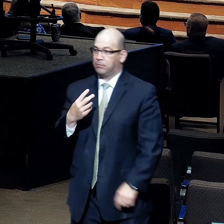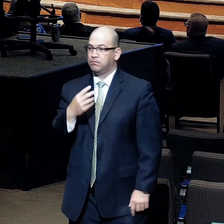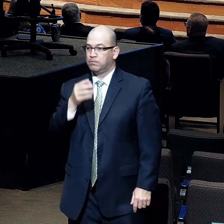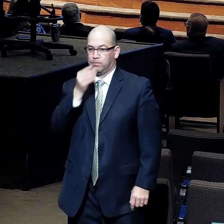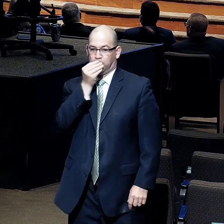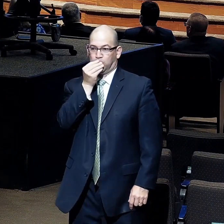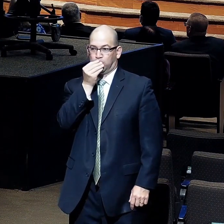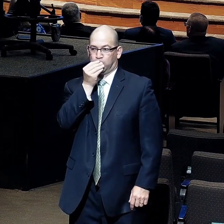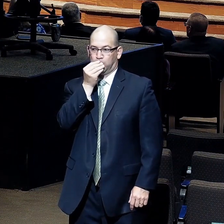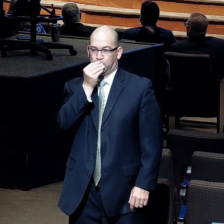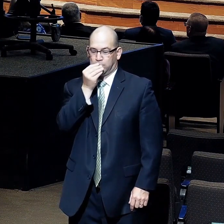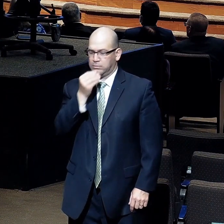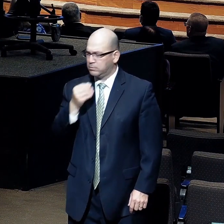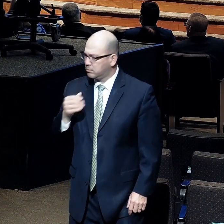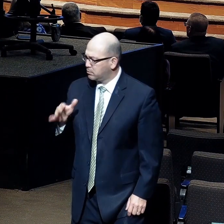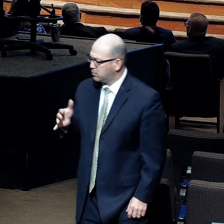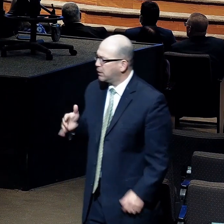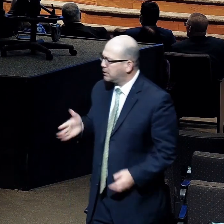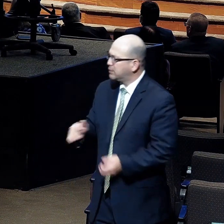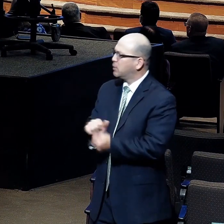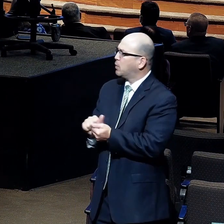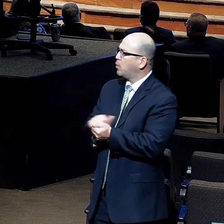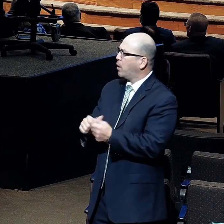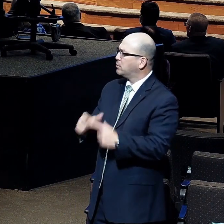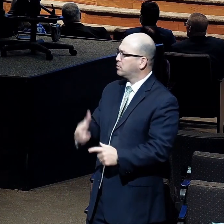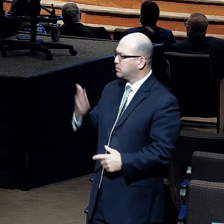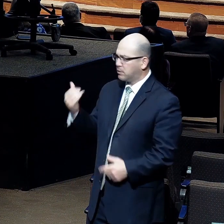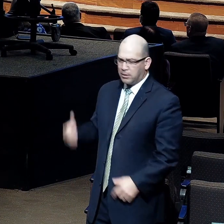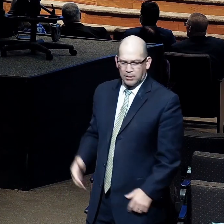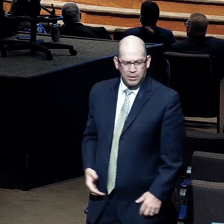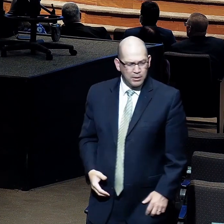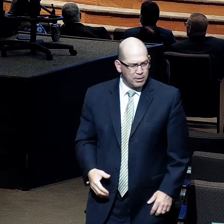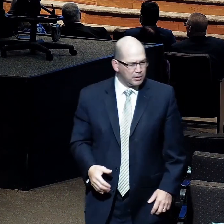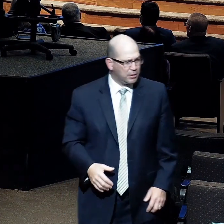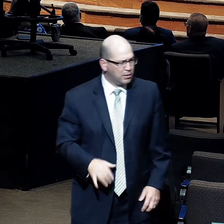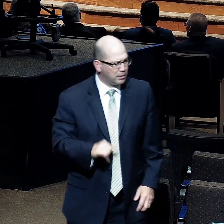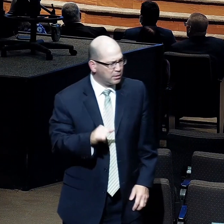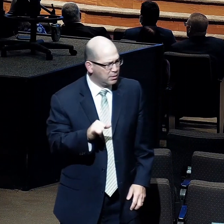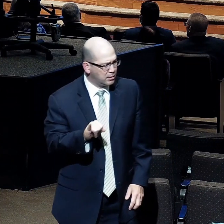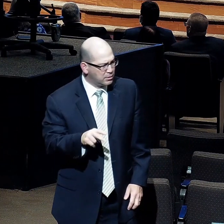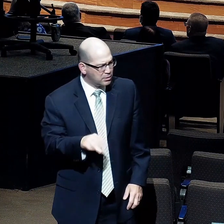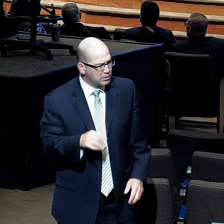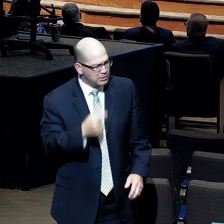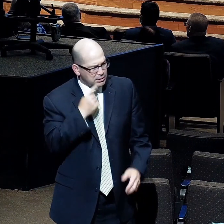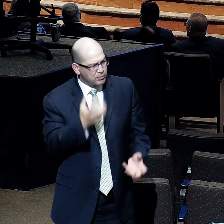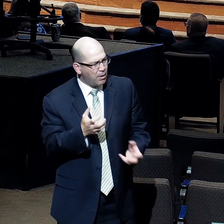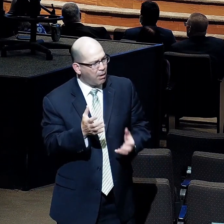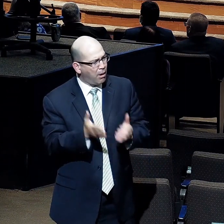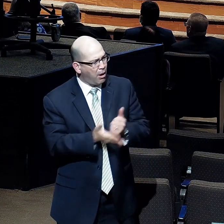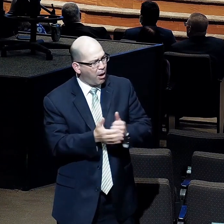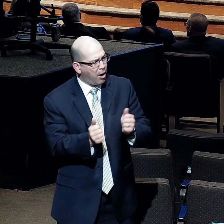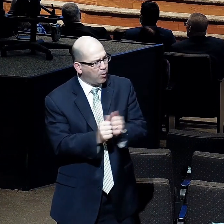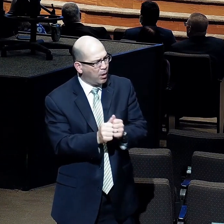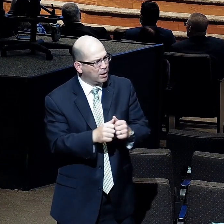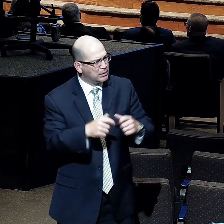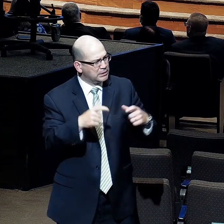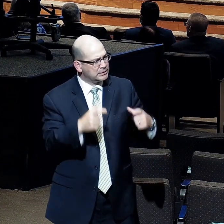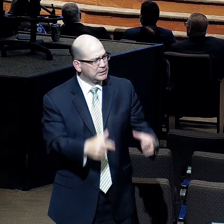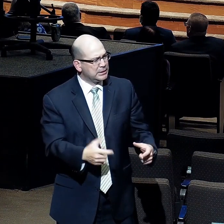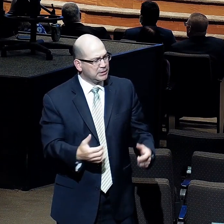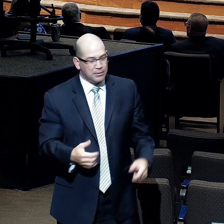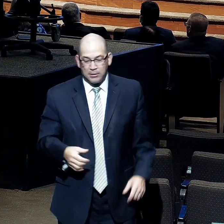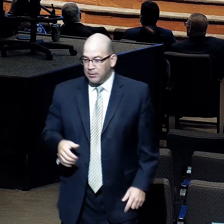said, "Sally, let's wash the dishes." But Sally said, "Johnny told me that he wanted to help you in the kitchen today. Didn't you, Johnny?" And she whispered to